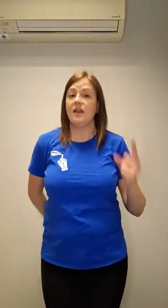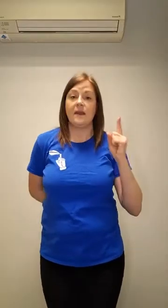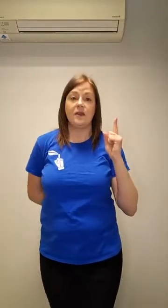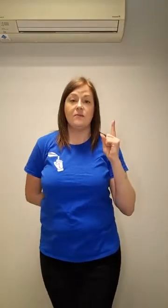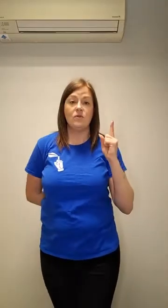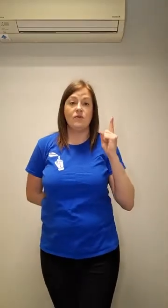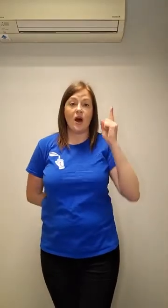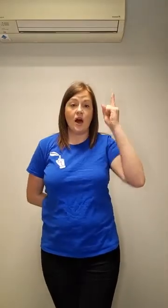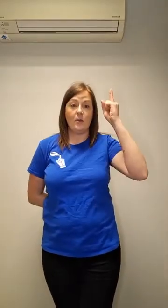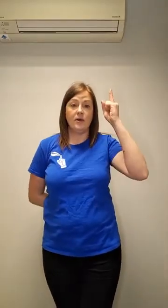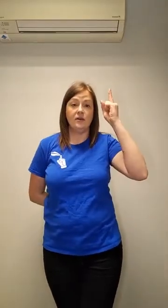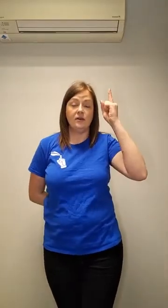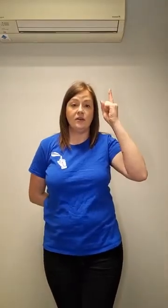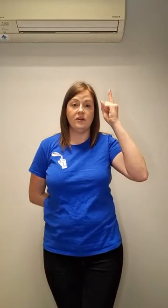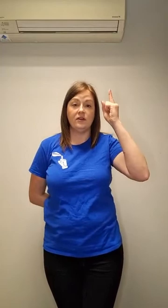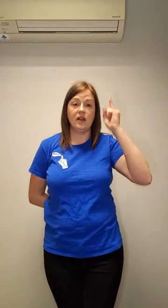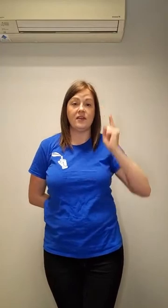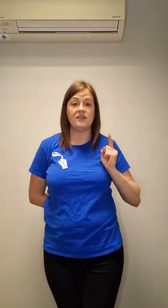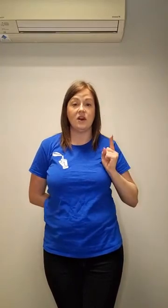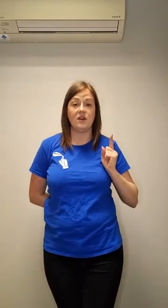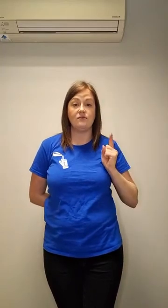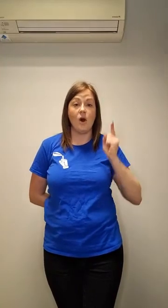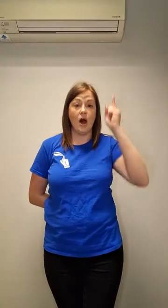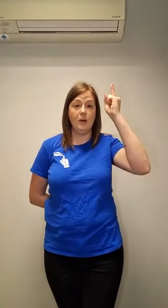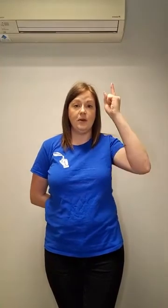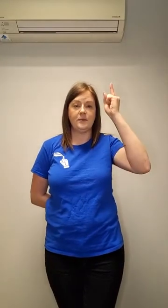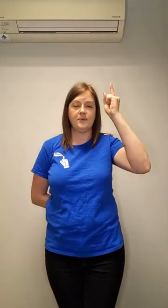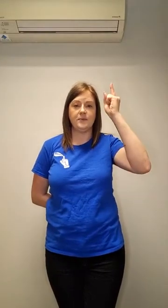They can move up, like in the sign for up.